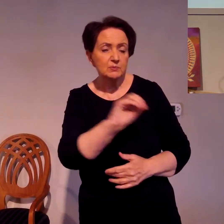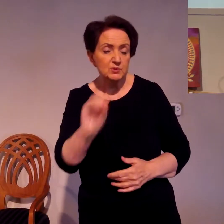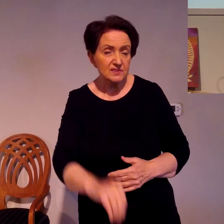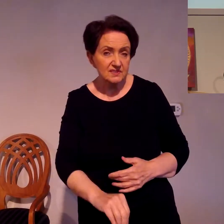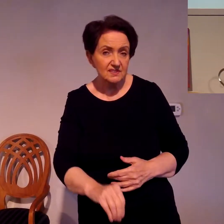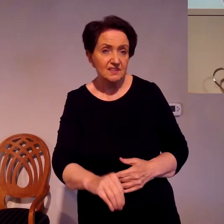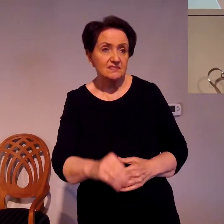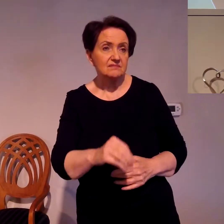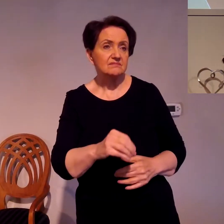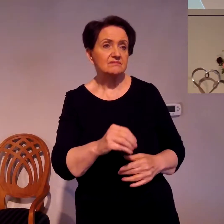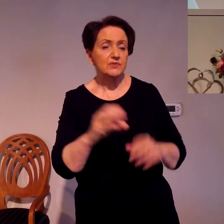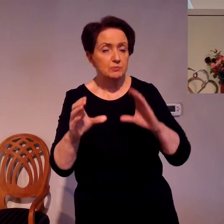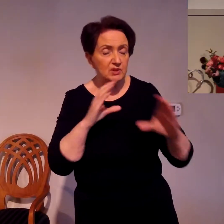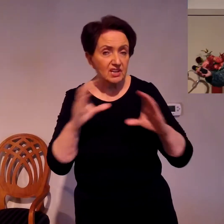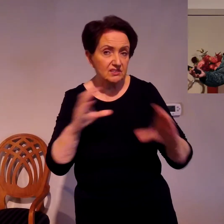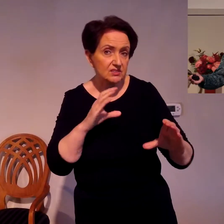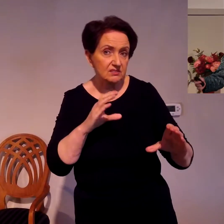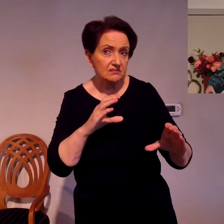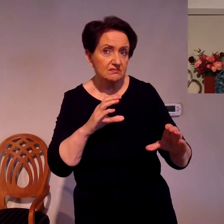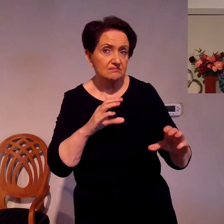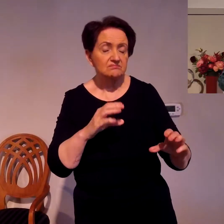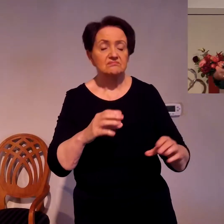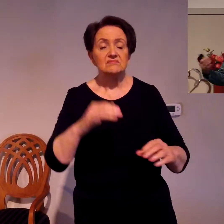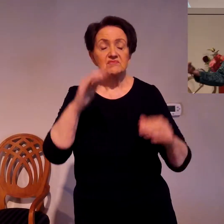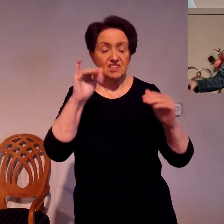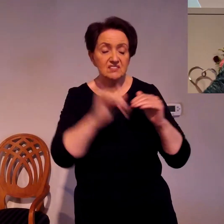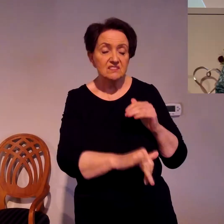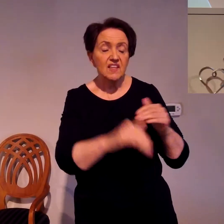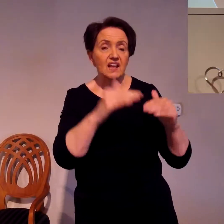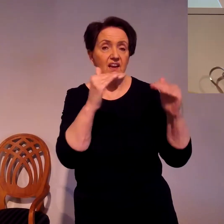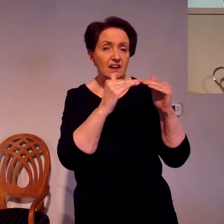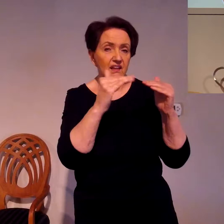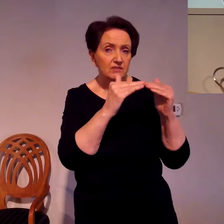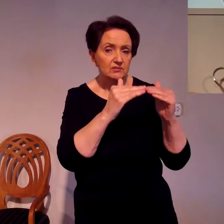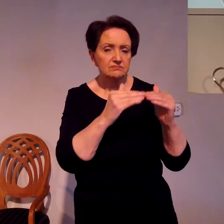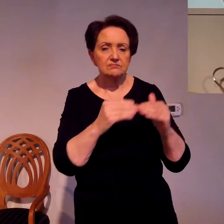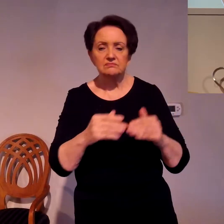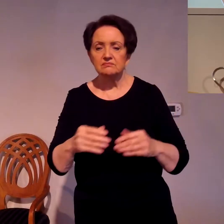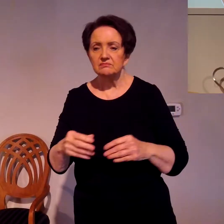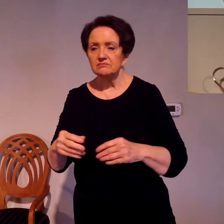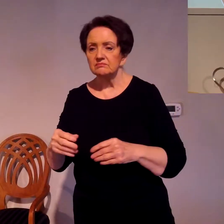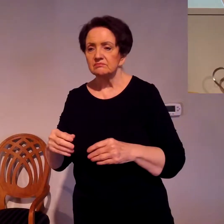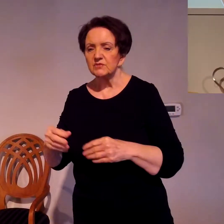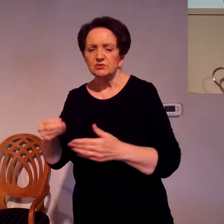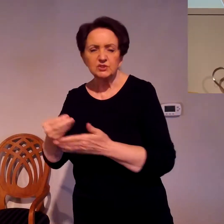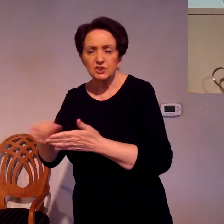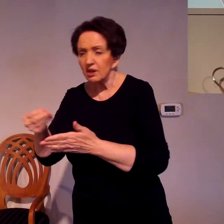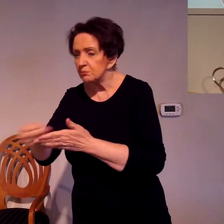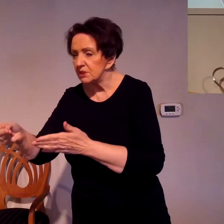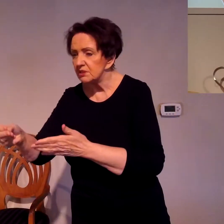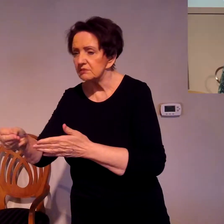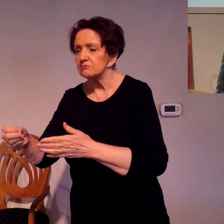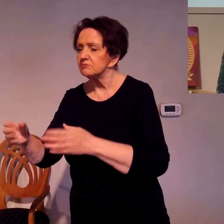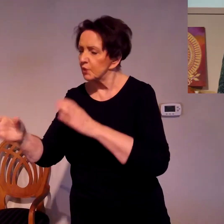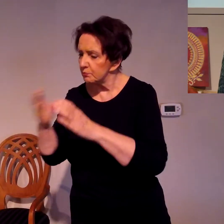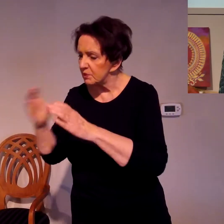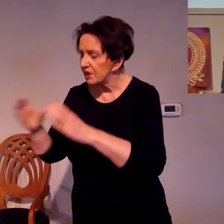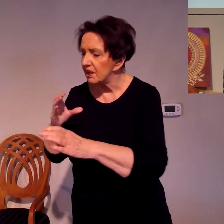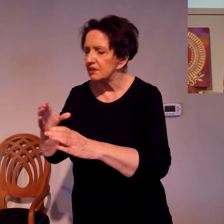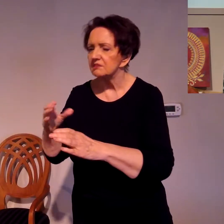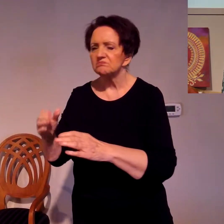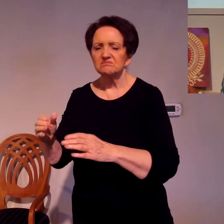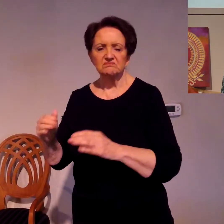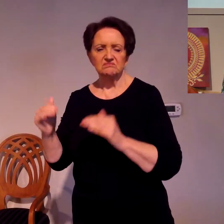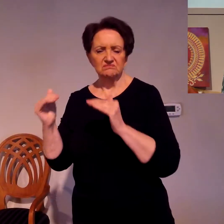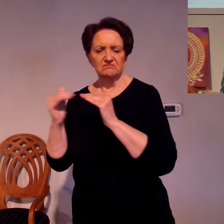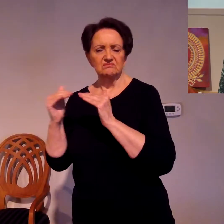the world is at this level. You do this with, clerks and with lots of people that we work with. And